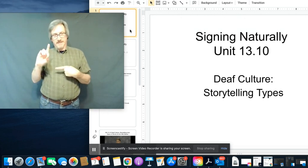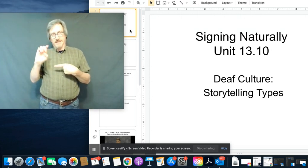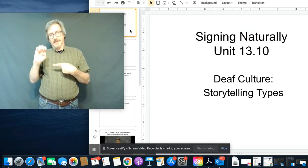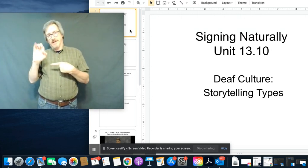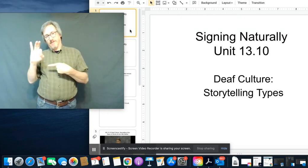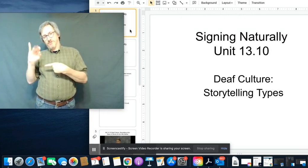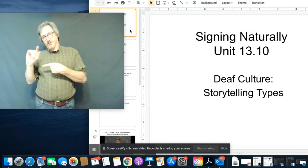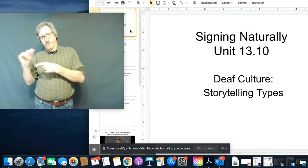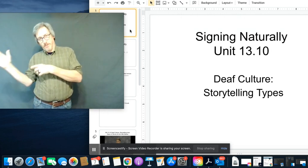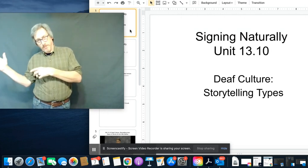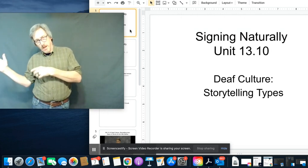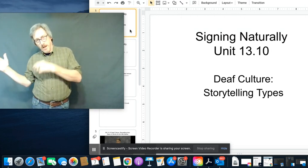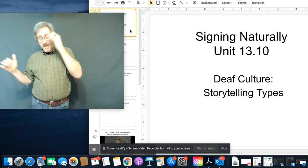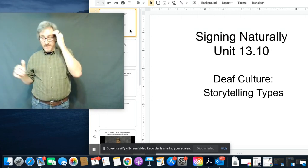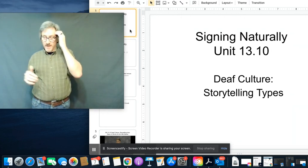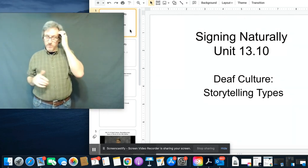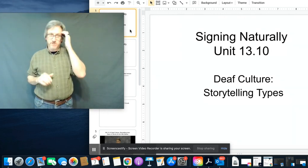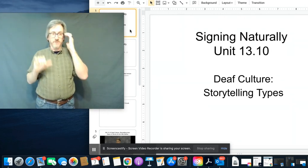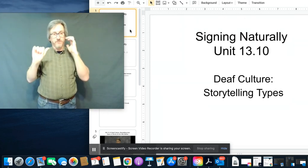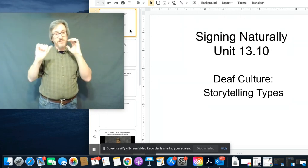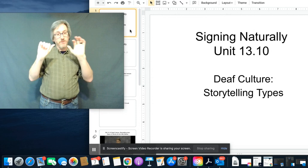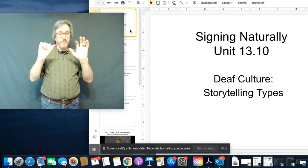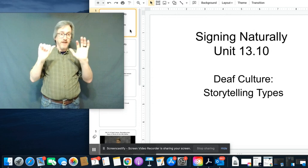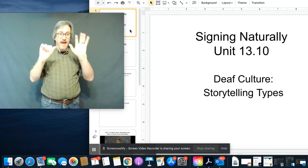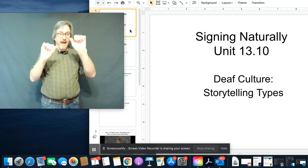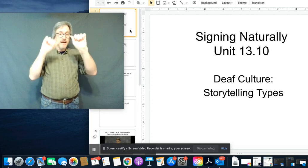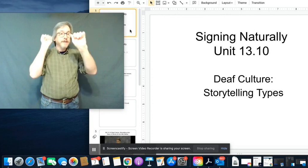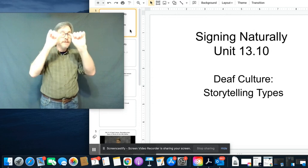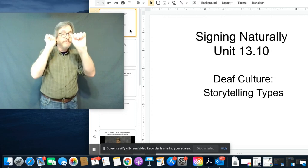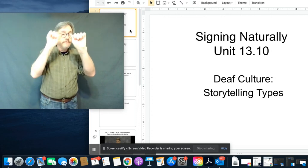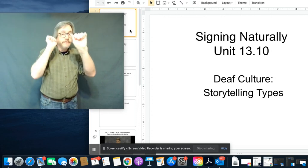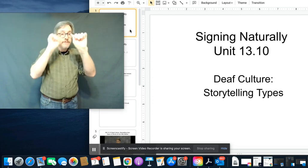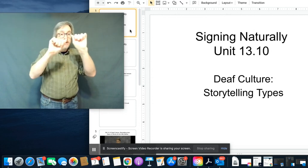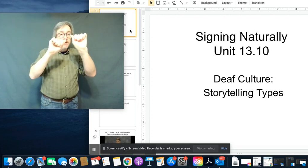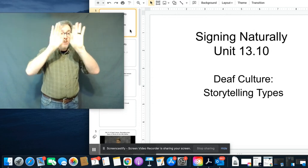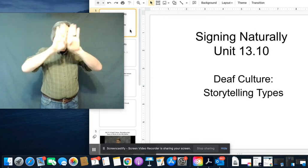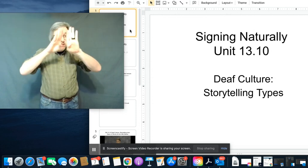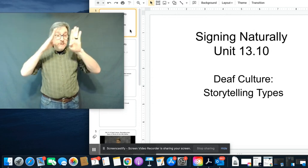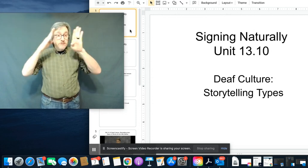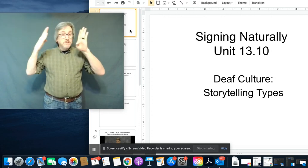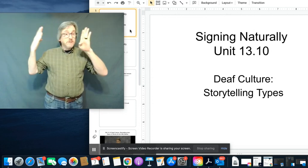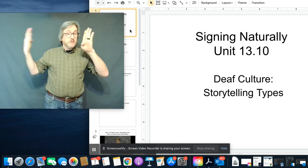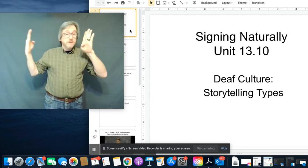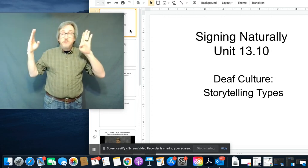D, E, F, G, blah, blah, blah, in that order. So the first time would be an A.